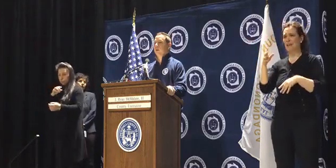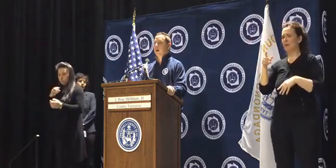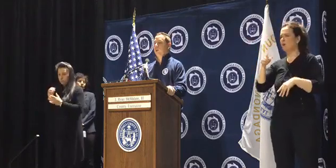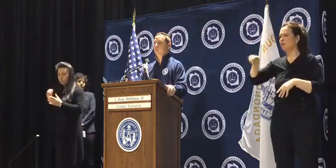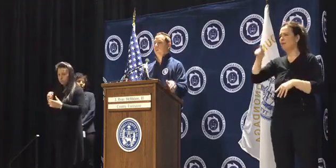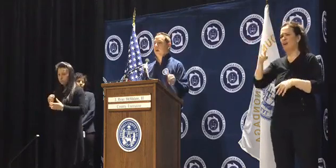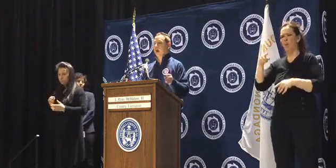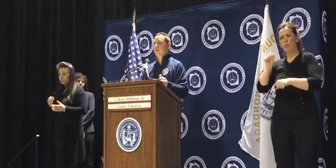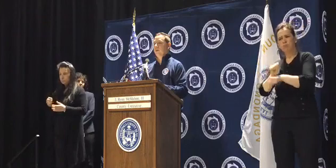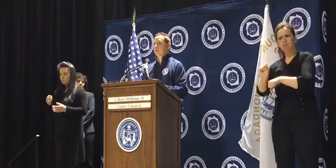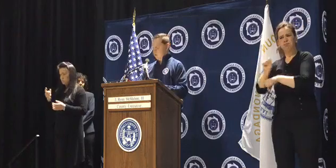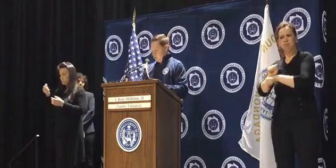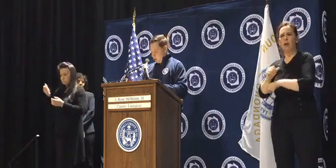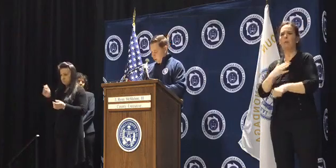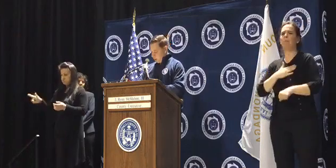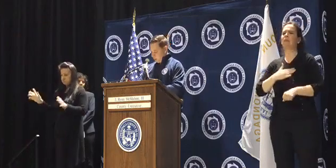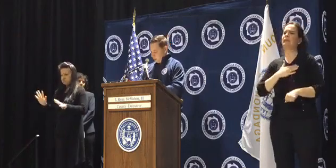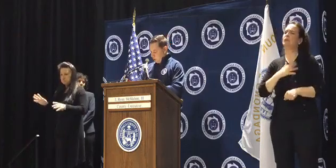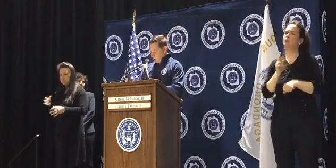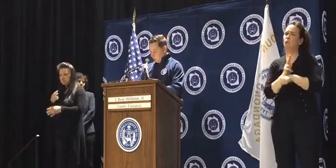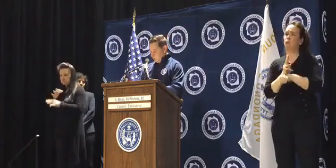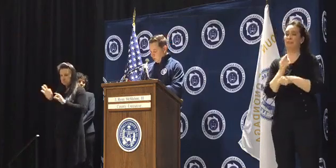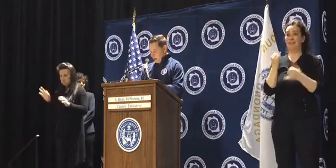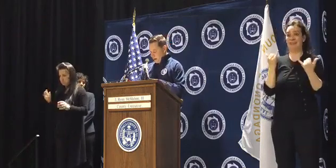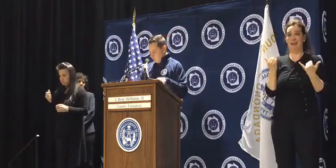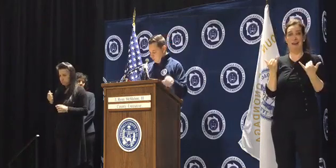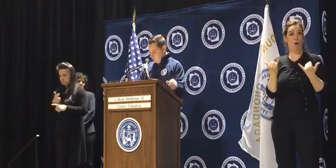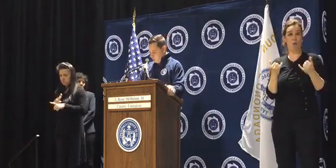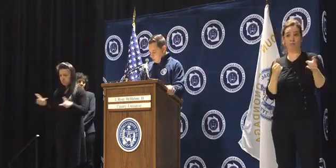if you need help, we have it. I want you to call